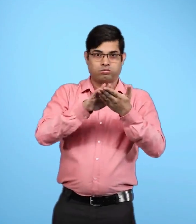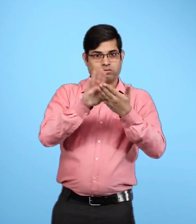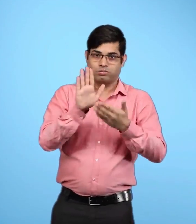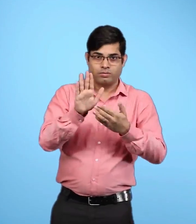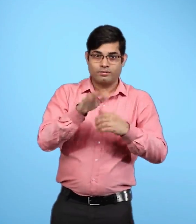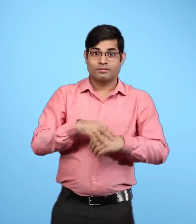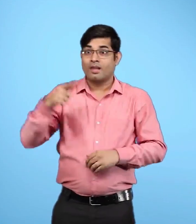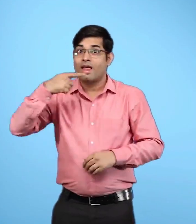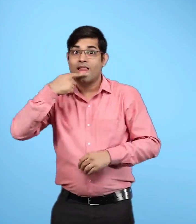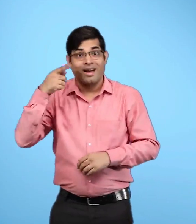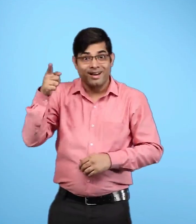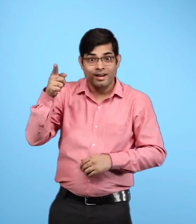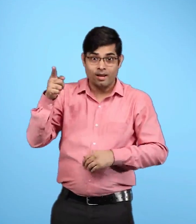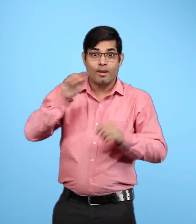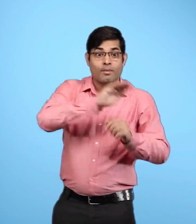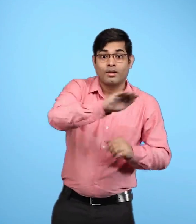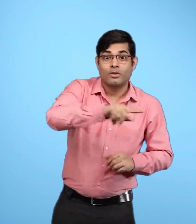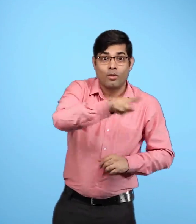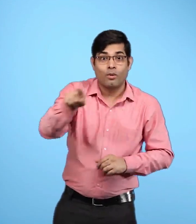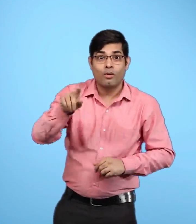the number of children liking red color.